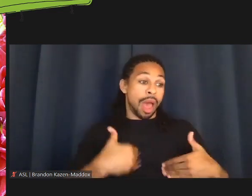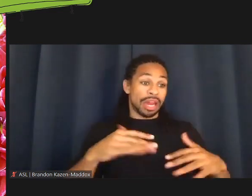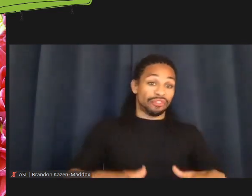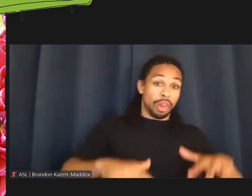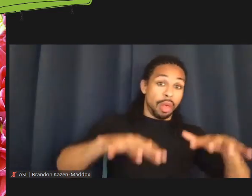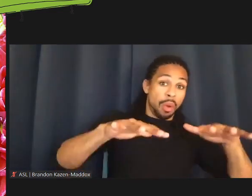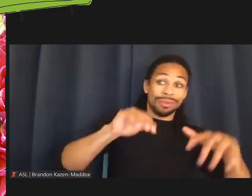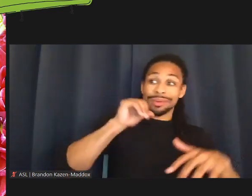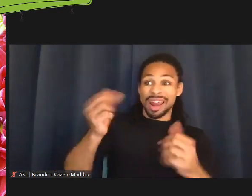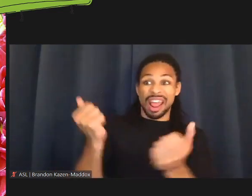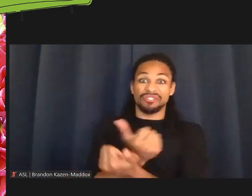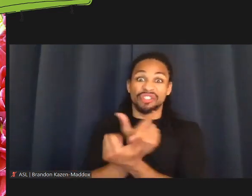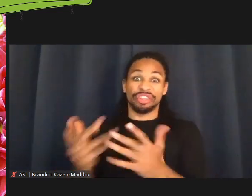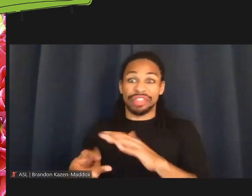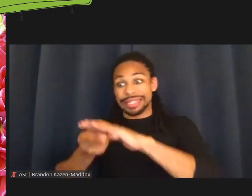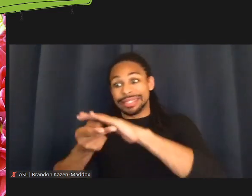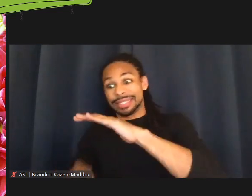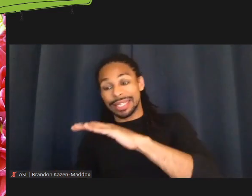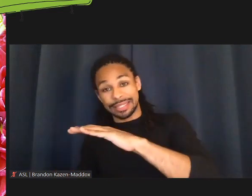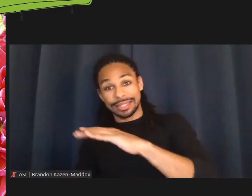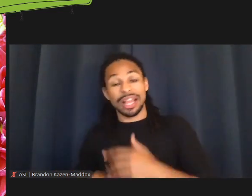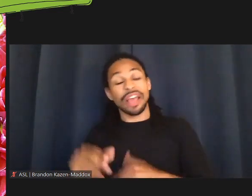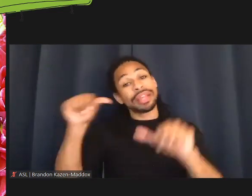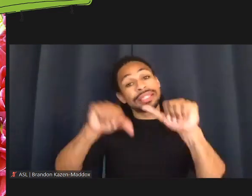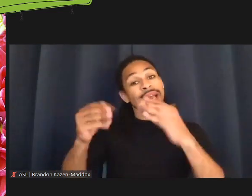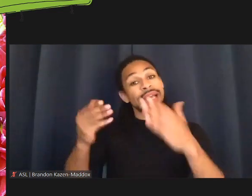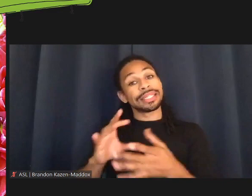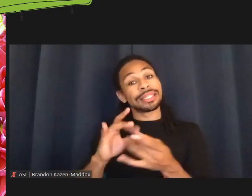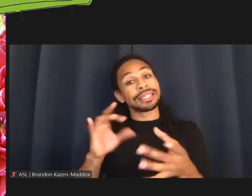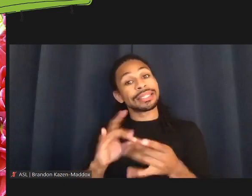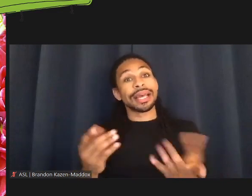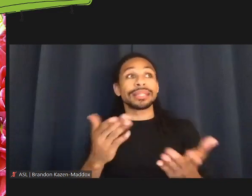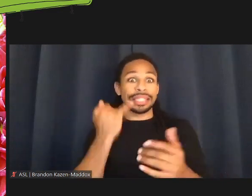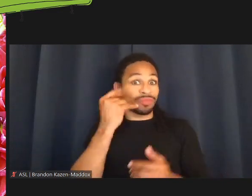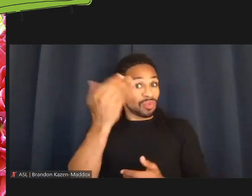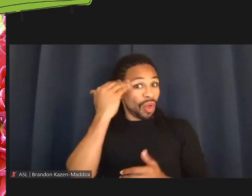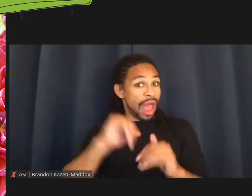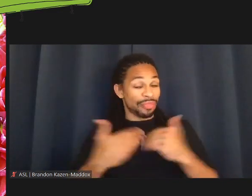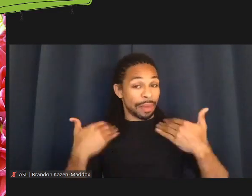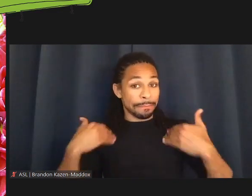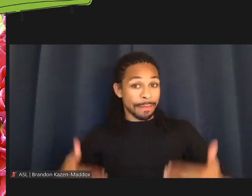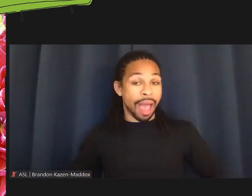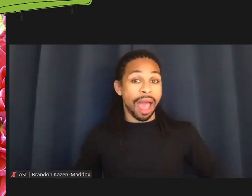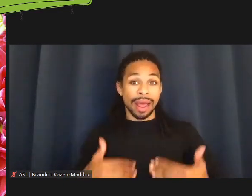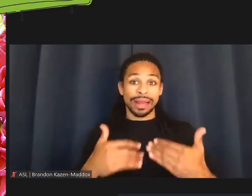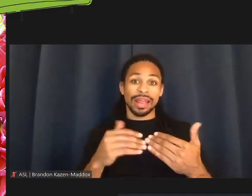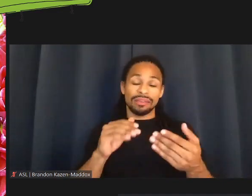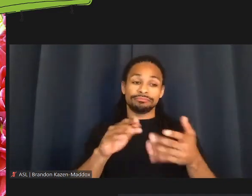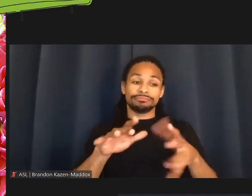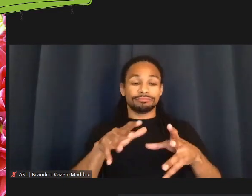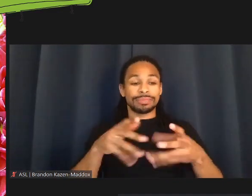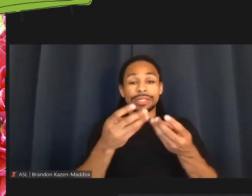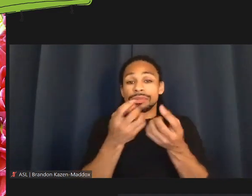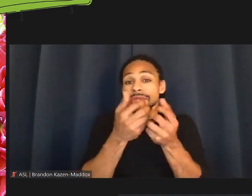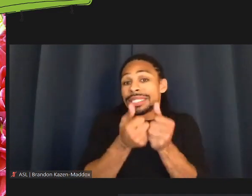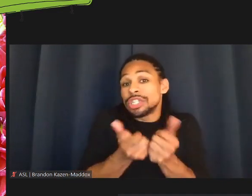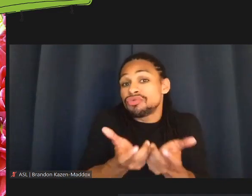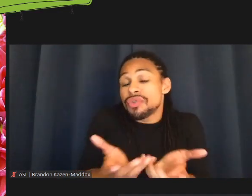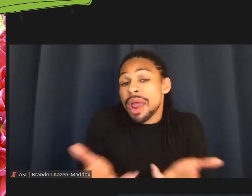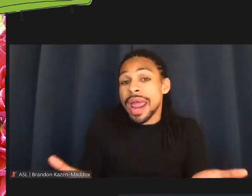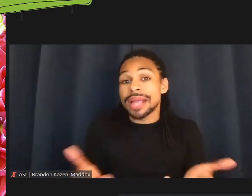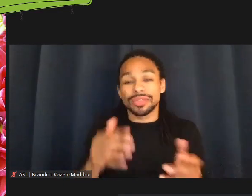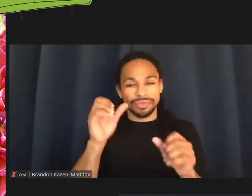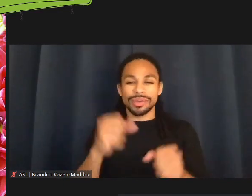how bodies degrade, says the scientist, can help manage expectations, can help manage the expectations of family